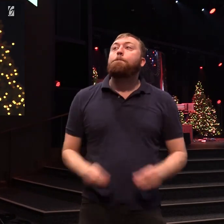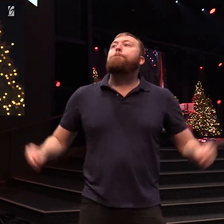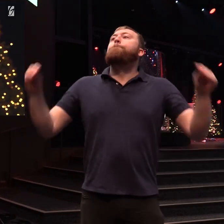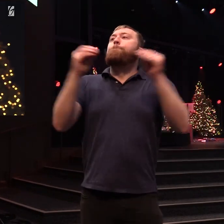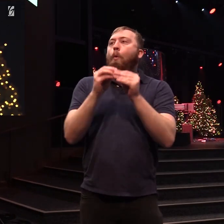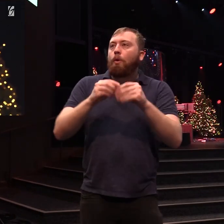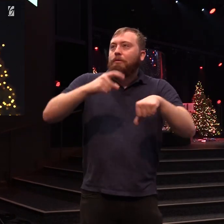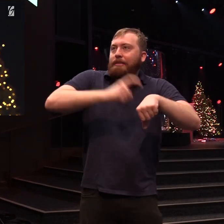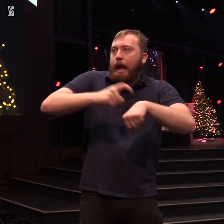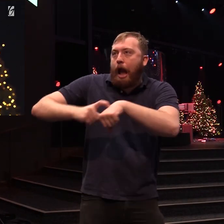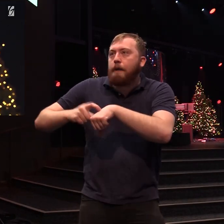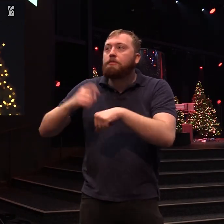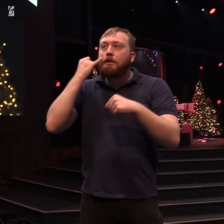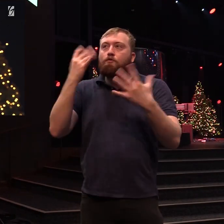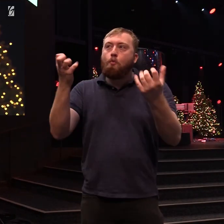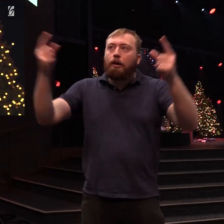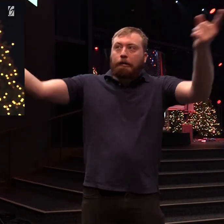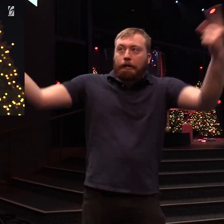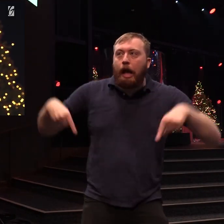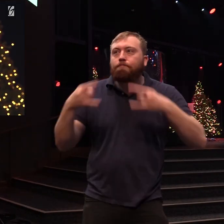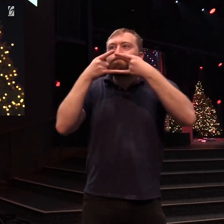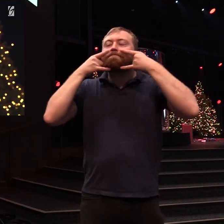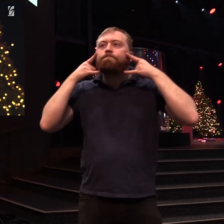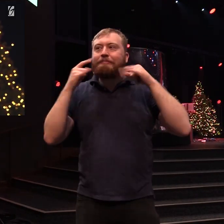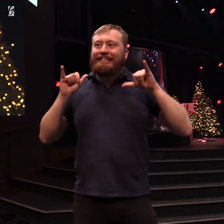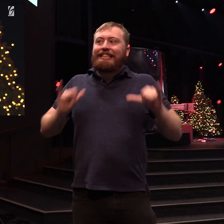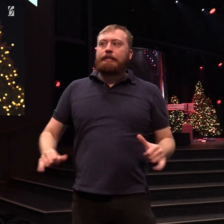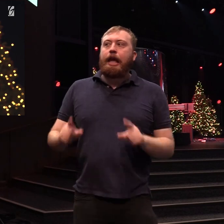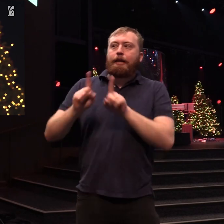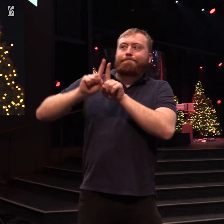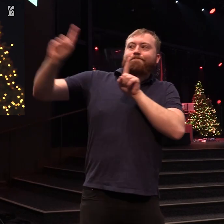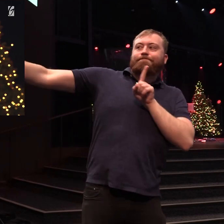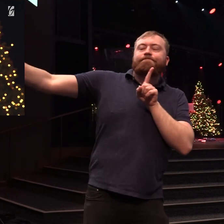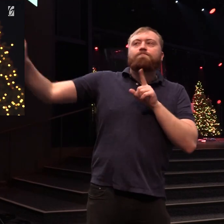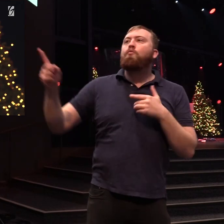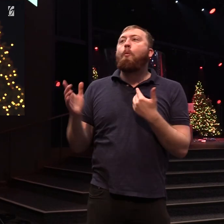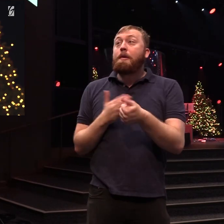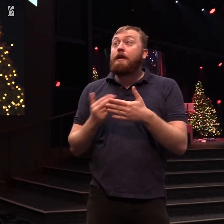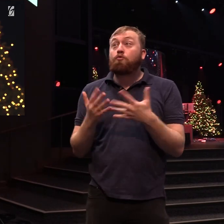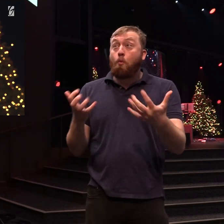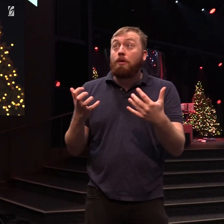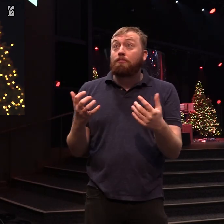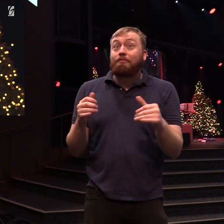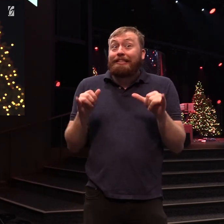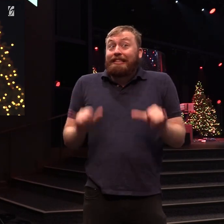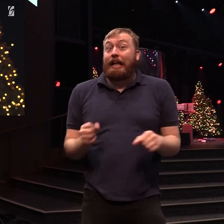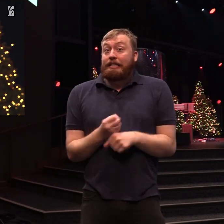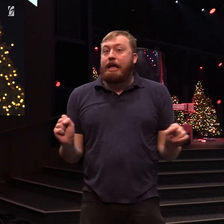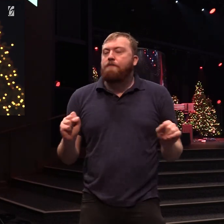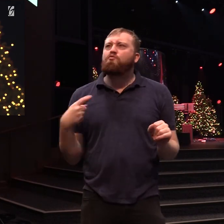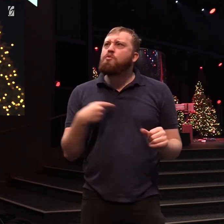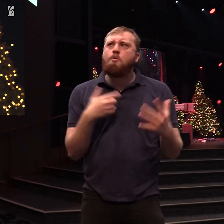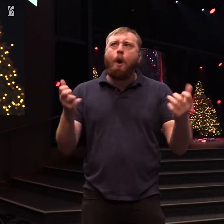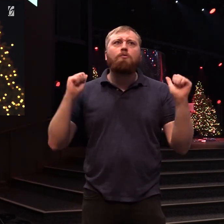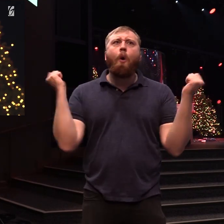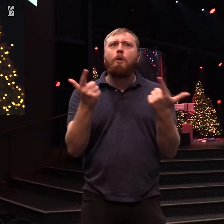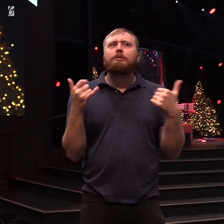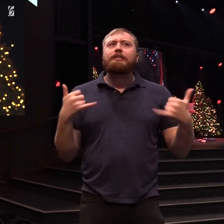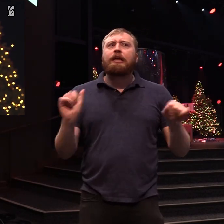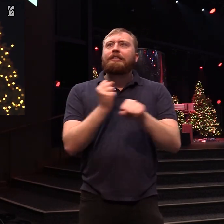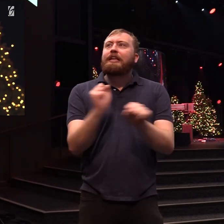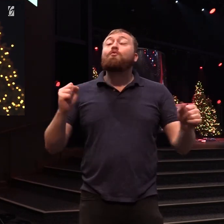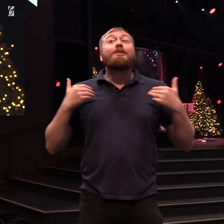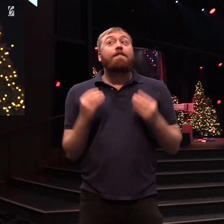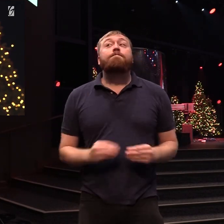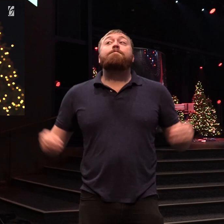come and, you know, wear a mask, remain socially distanced, all the things to be safe, we want us to all be safe. But we've got more